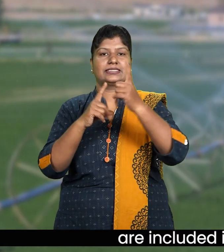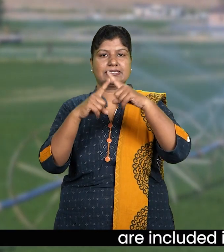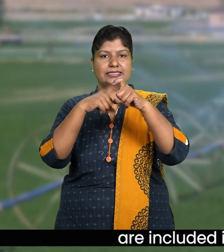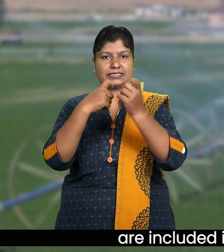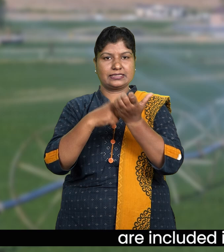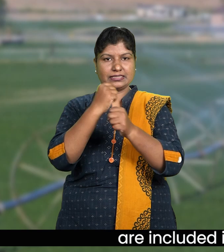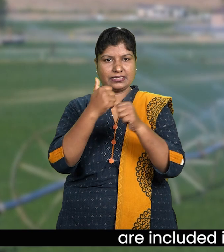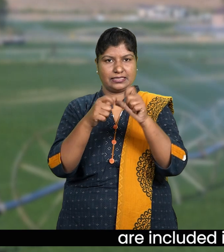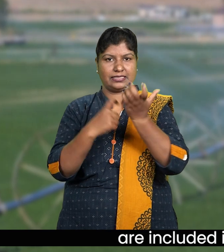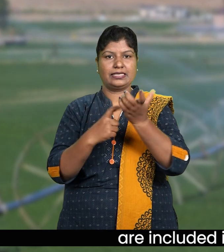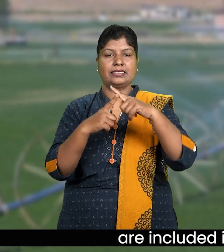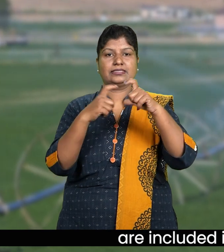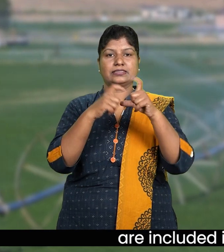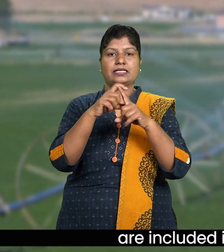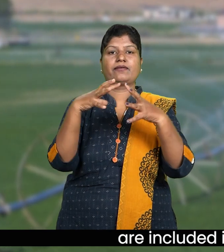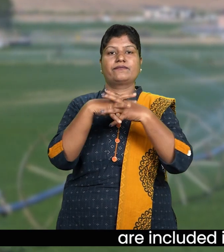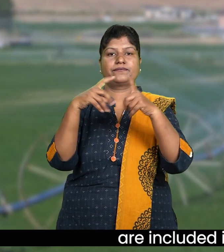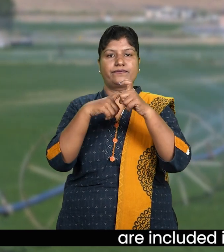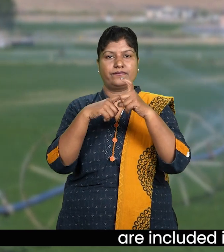weed managements.